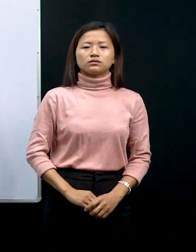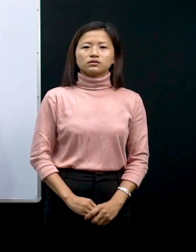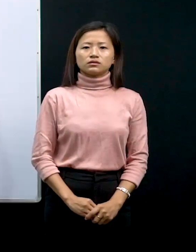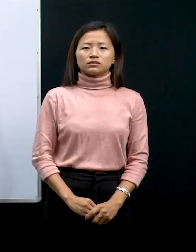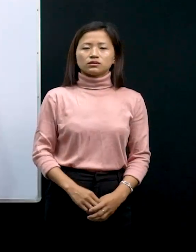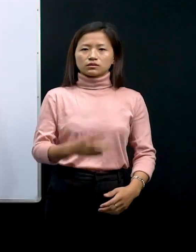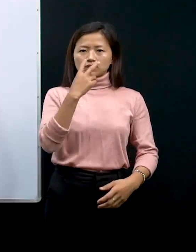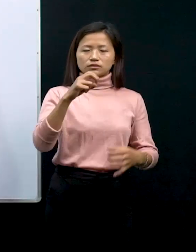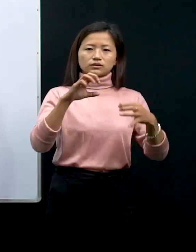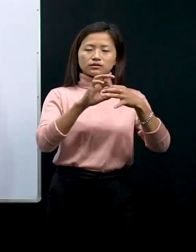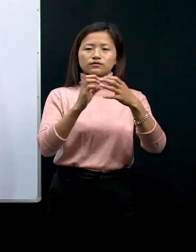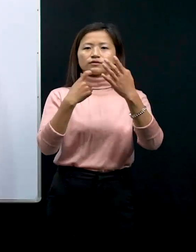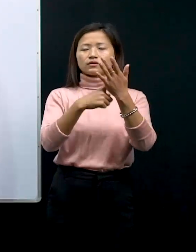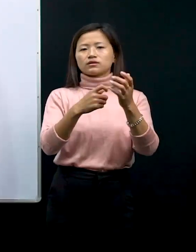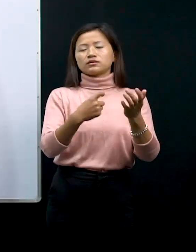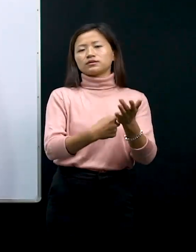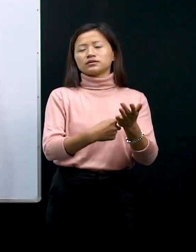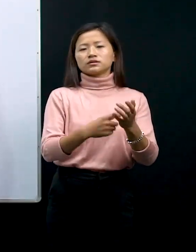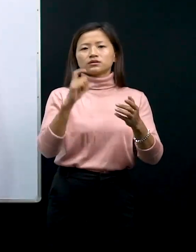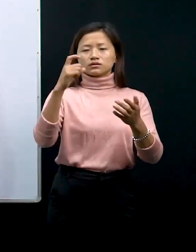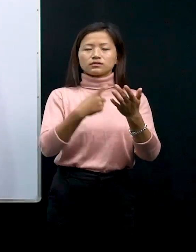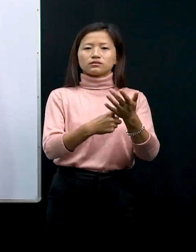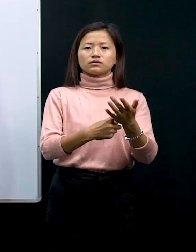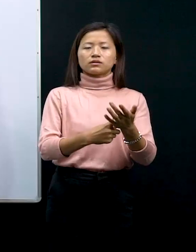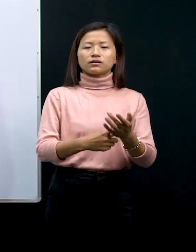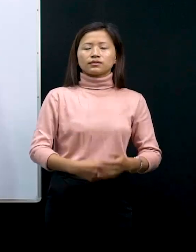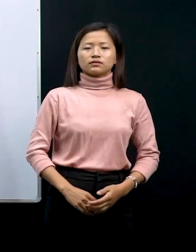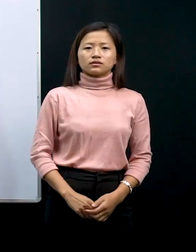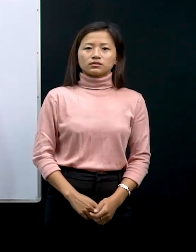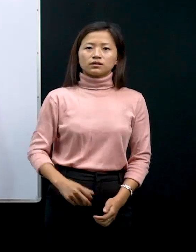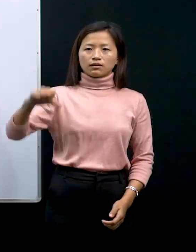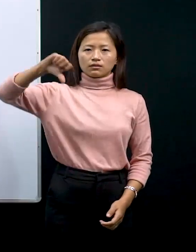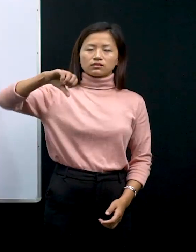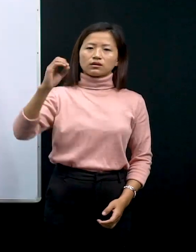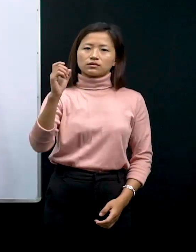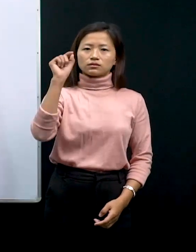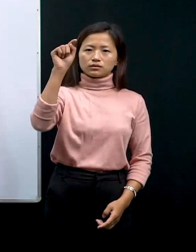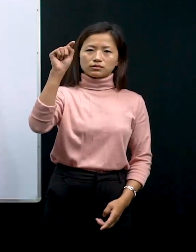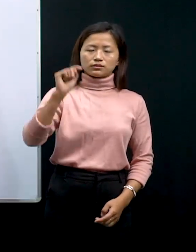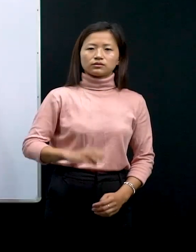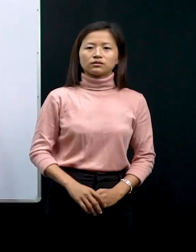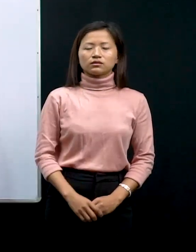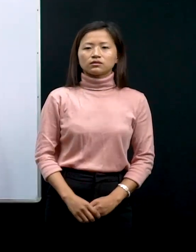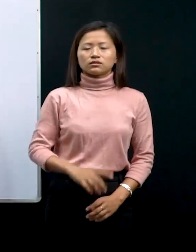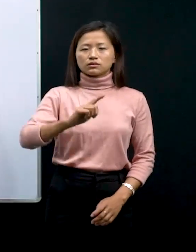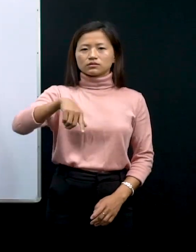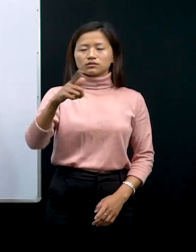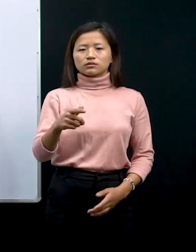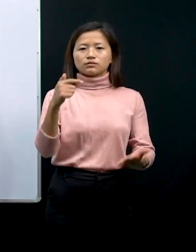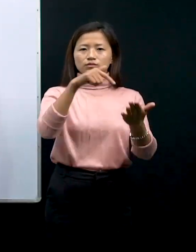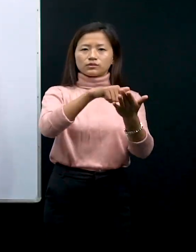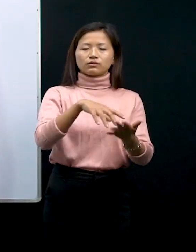point of contact of tangent and radius. The point of contact of tangent and radius make how many degree? 90 degree. That's clear. Next, another point what you will